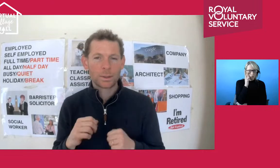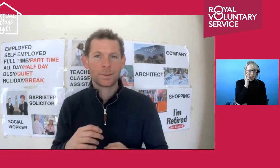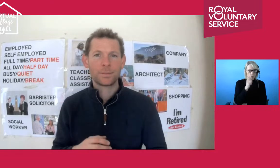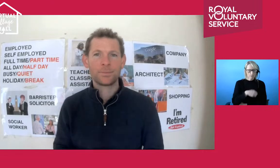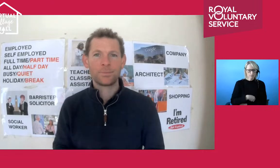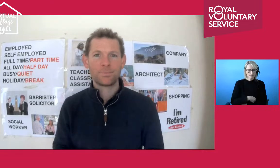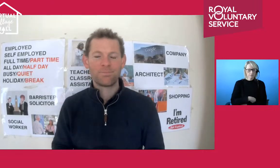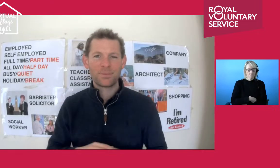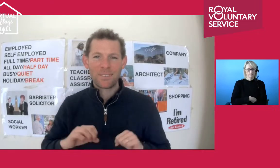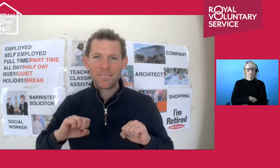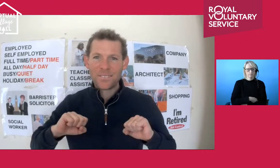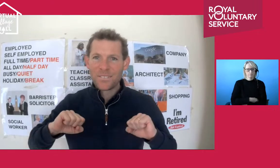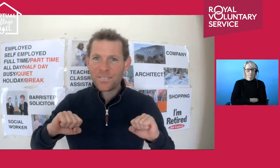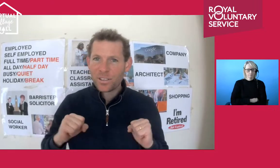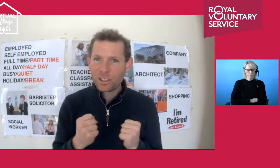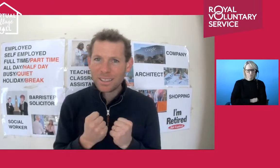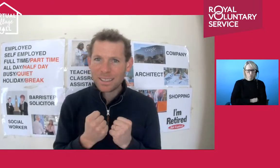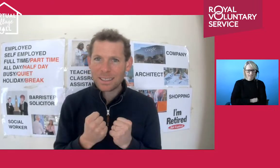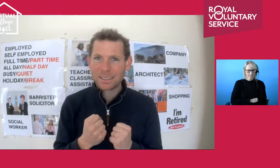cold,